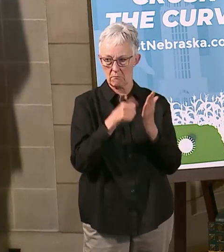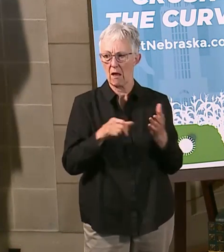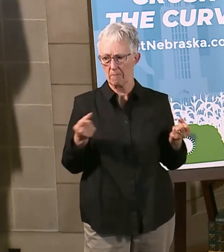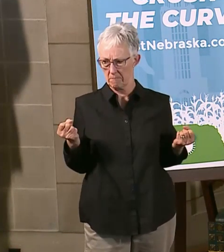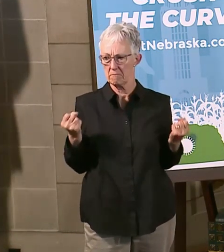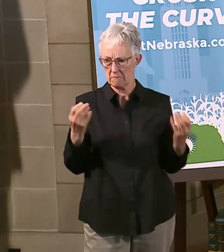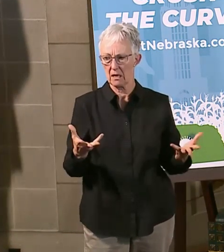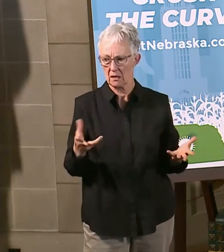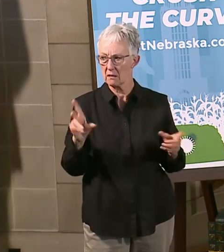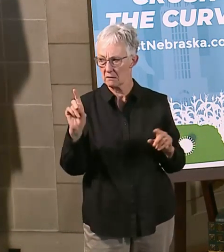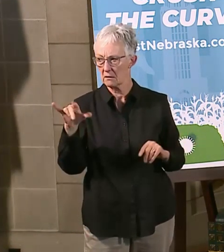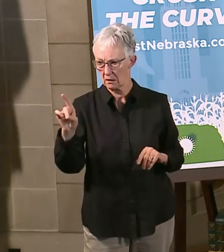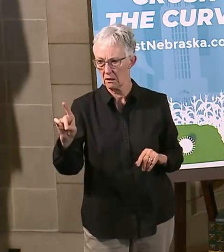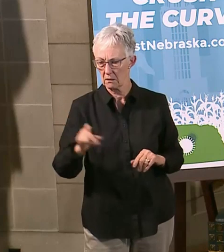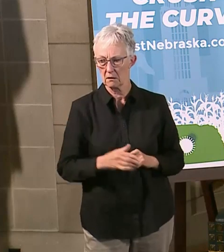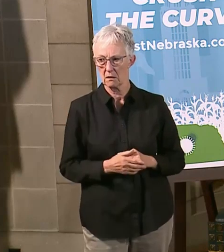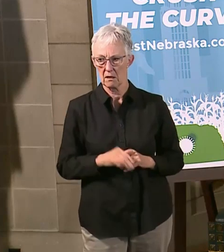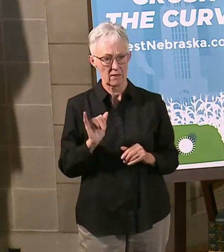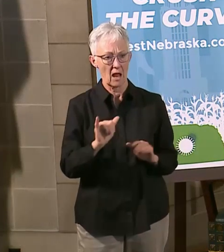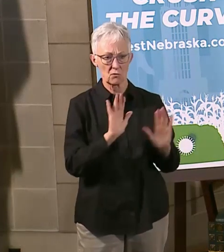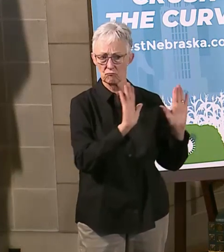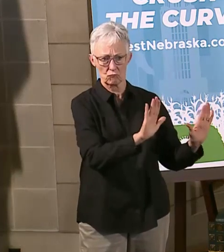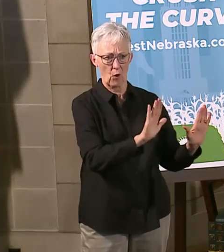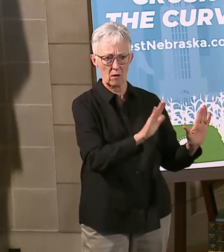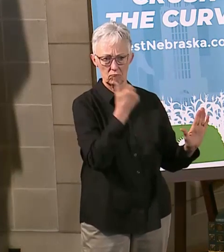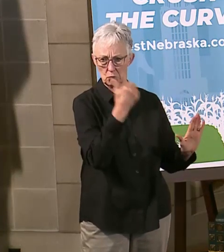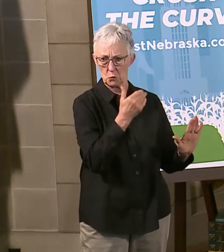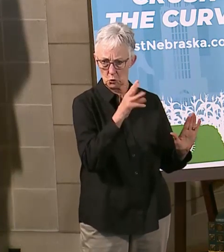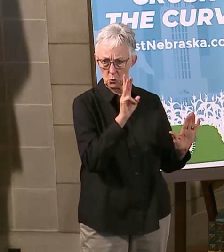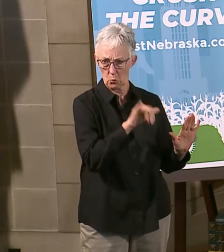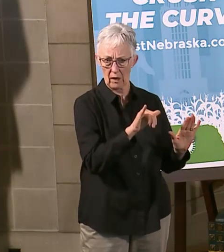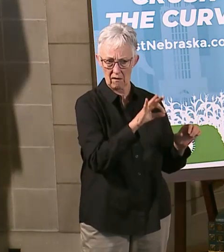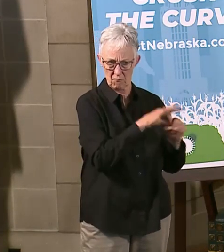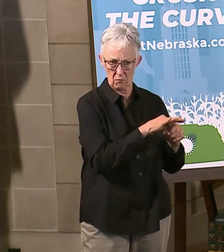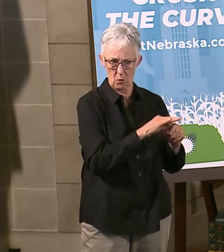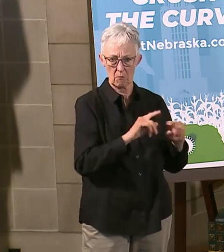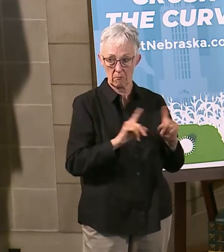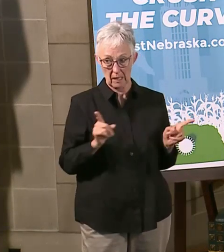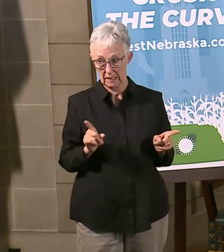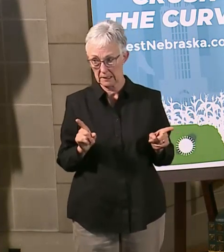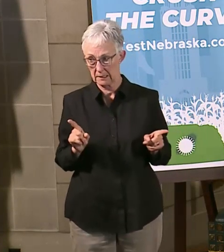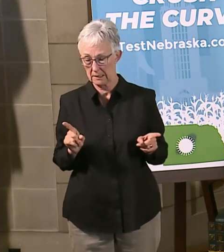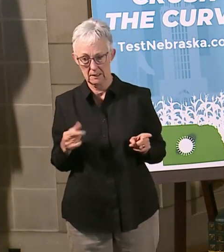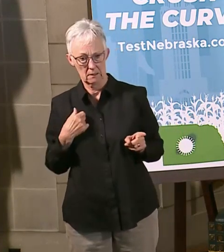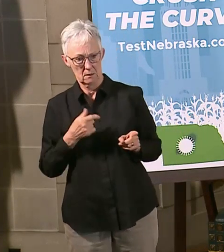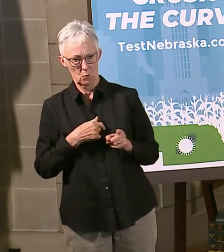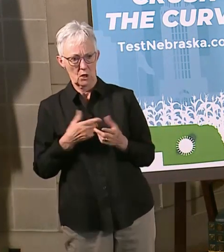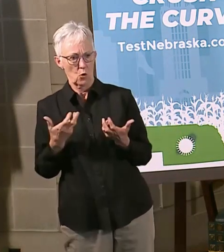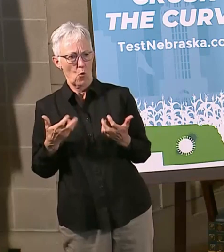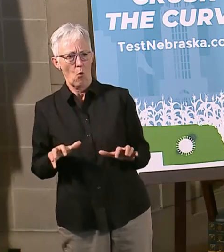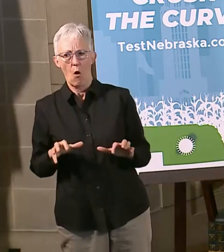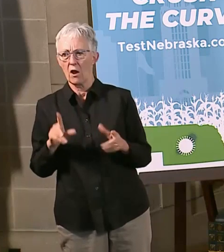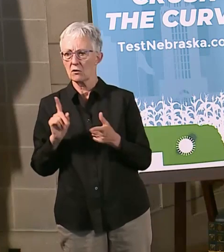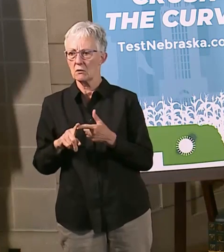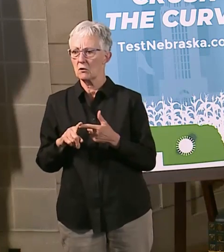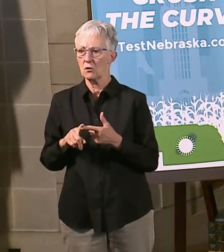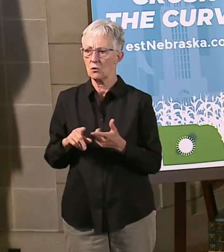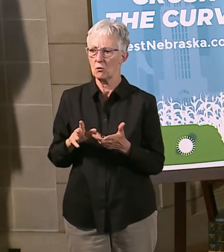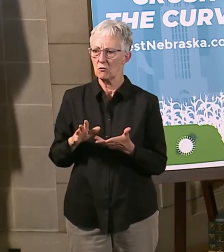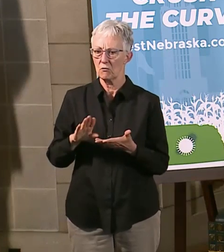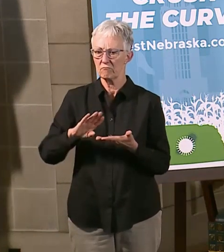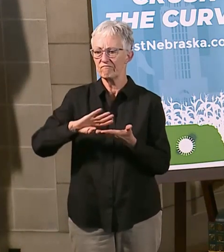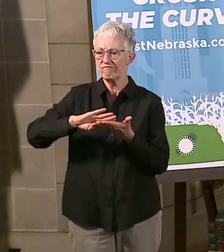a mail-in ballot. And that's a great way to do it. We've been encouraging people to do that. However, we don't want to disenfranchise voters who want to go to